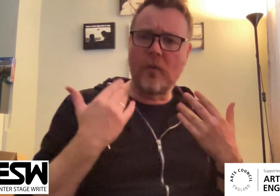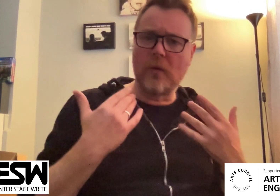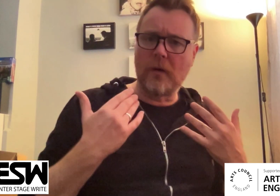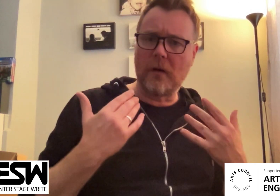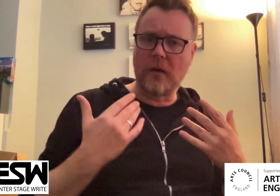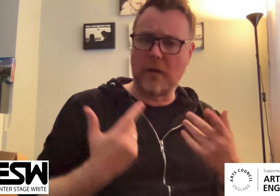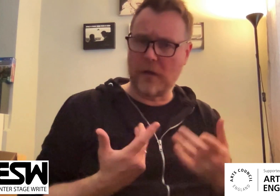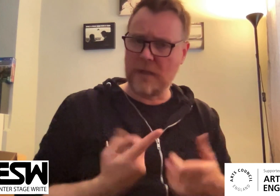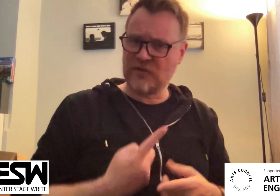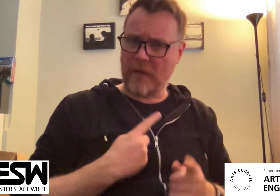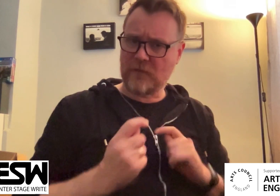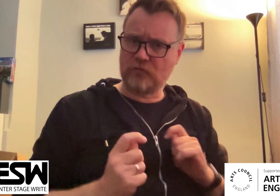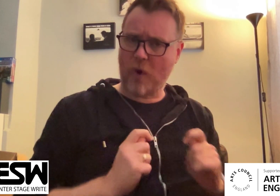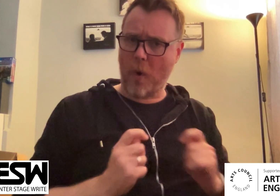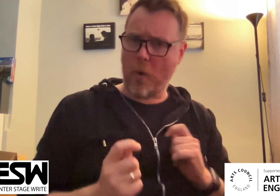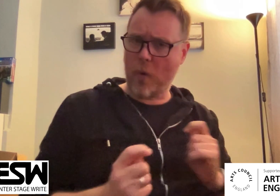movie, you see